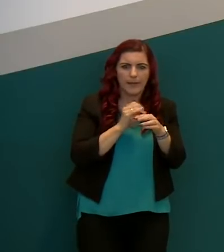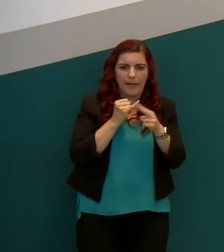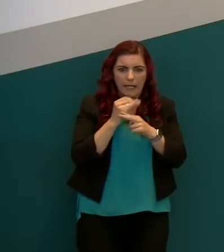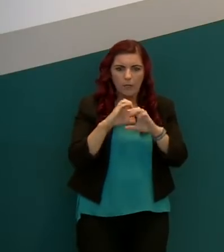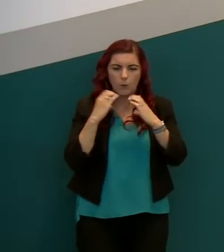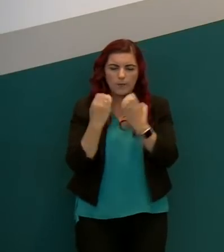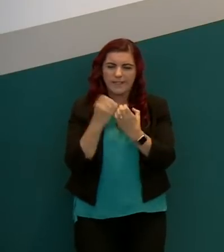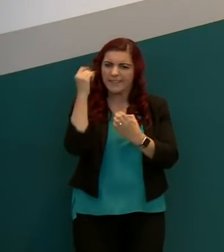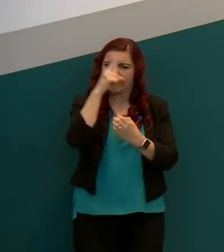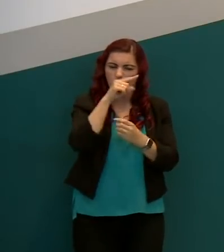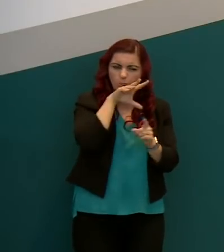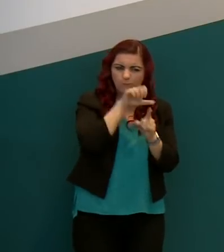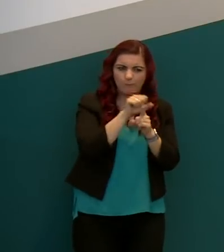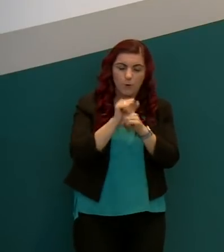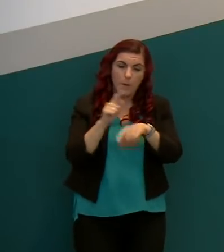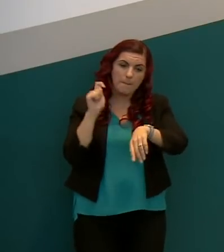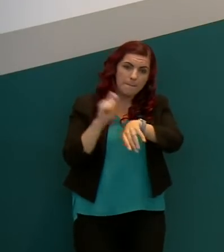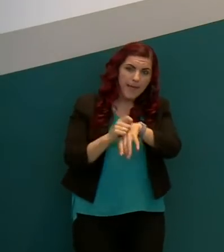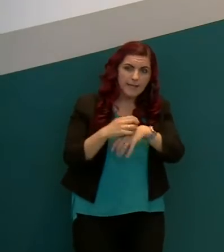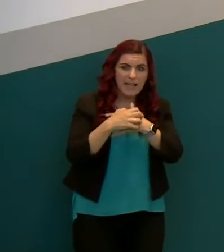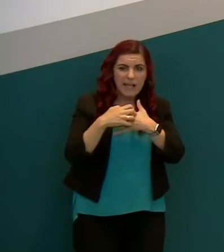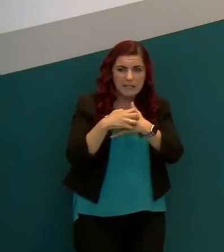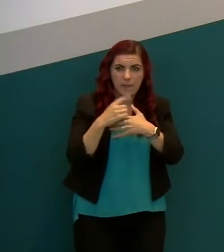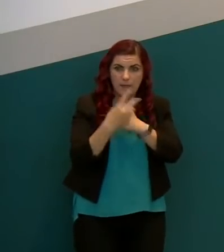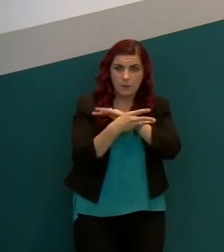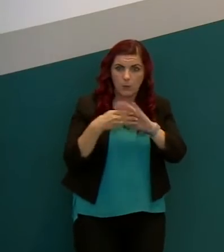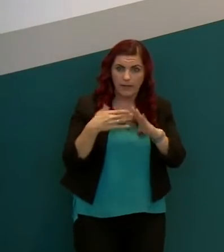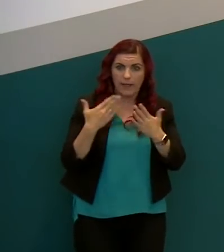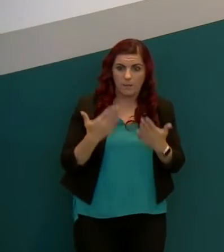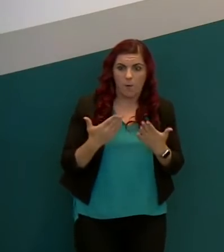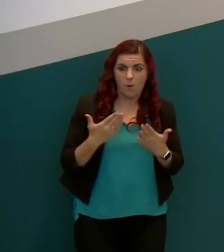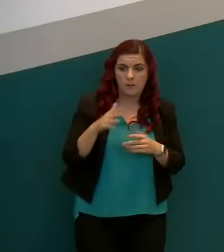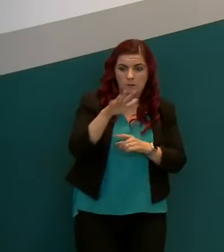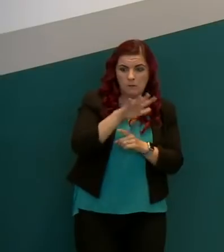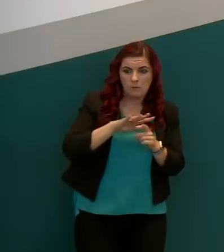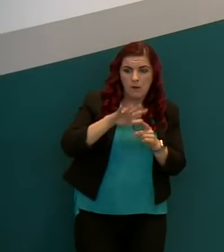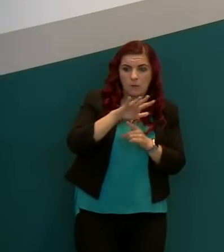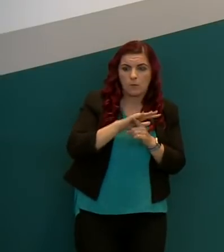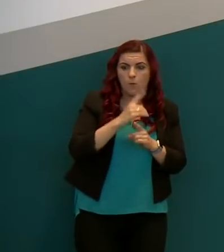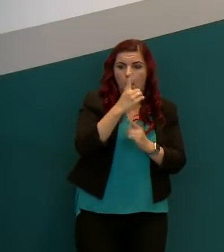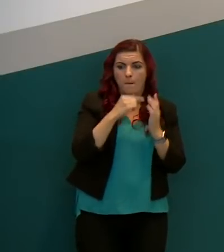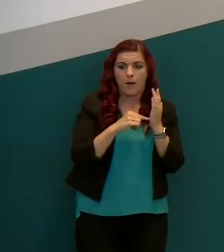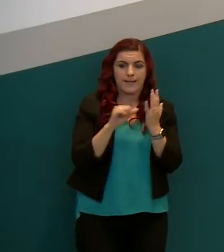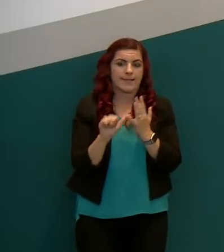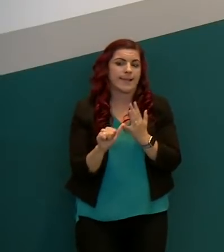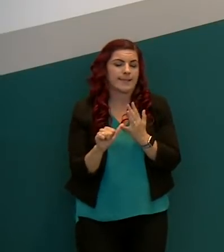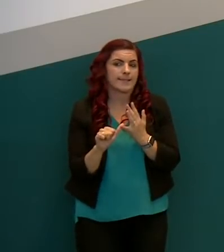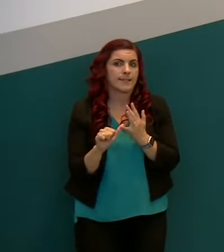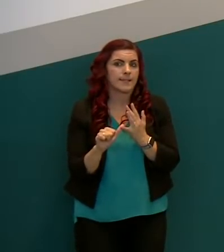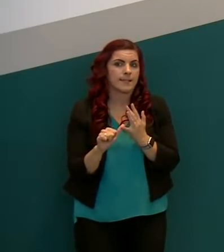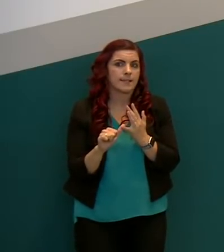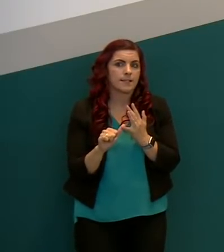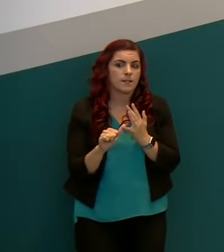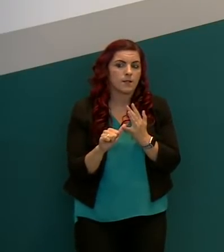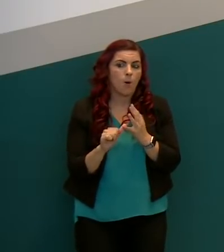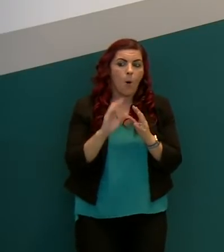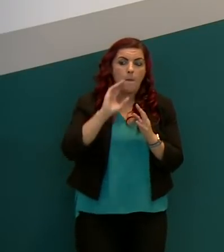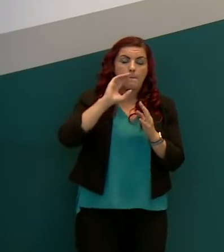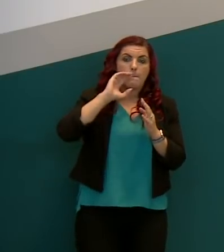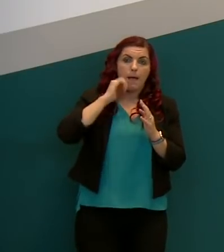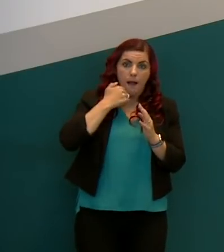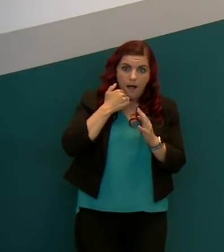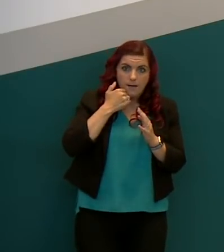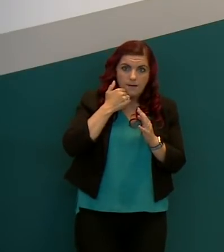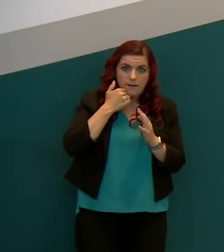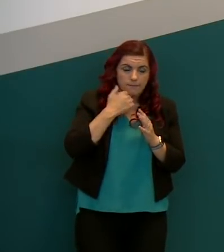community. This week's best estimate of reproduction number is that it is around 1.6. The confidence intervals are very wide,